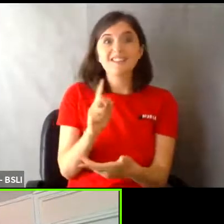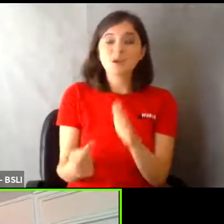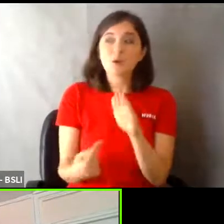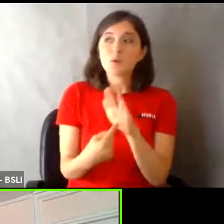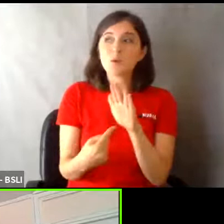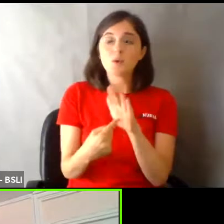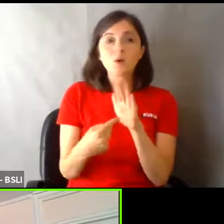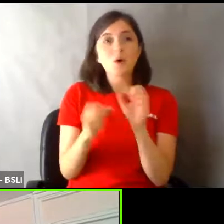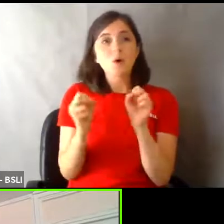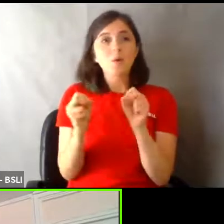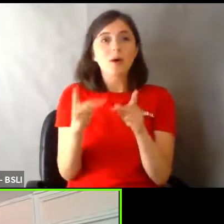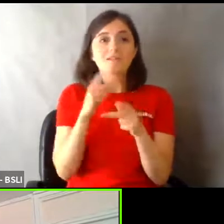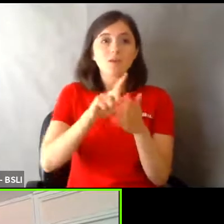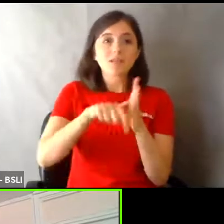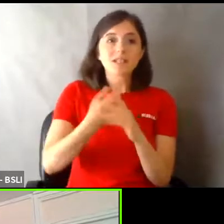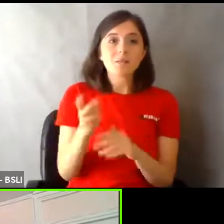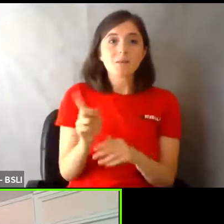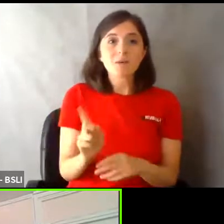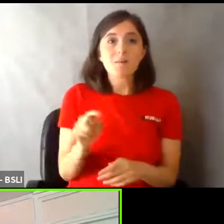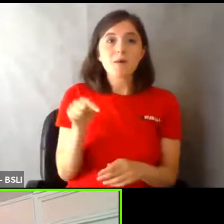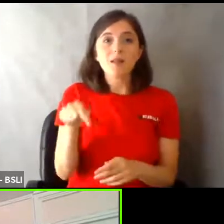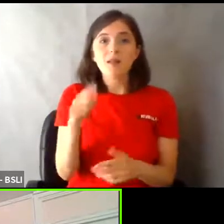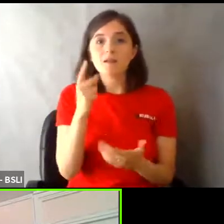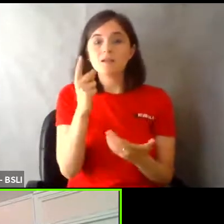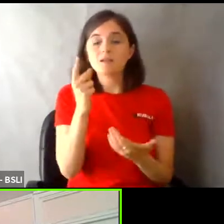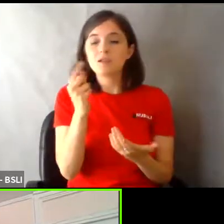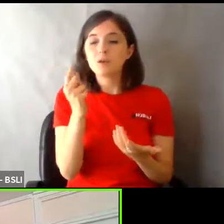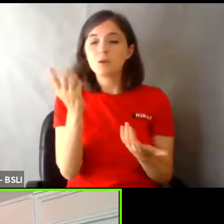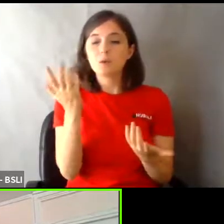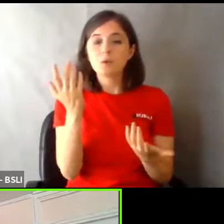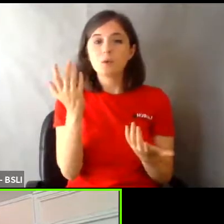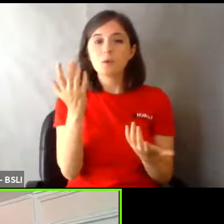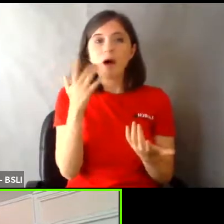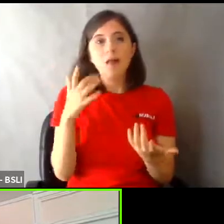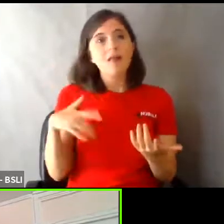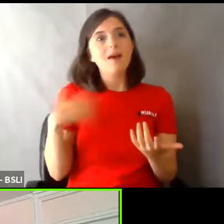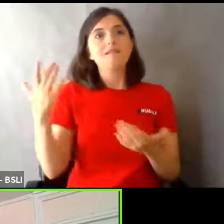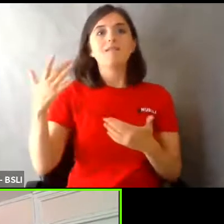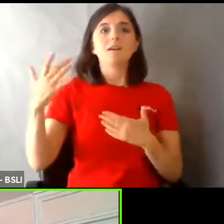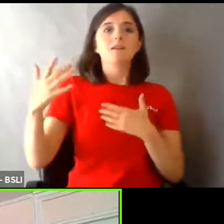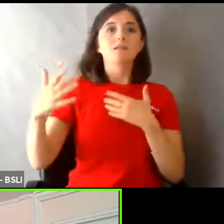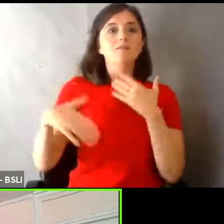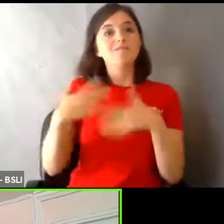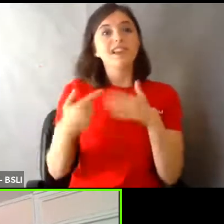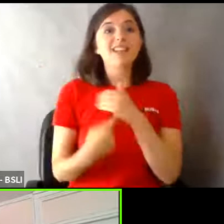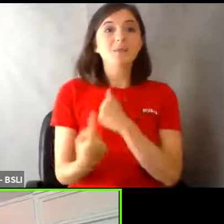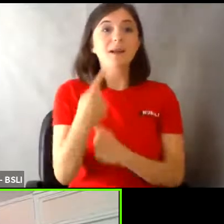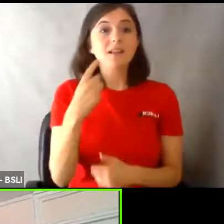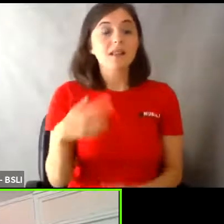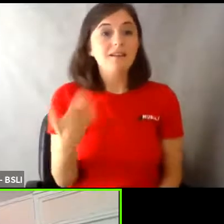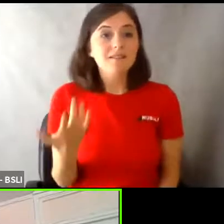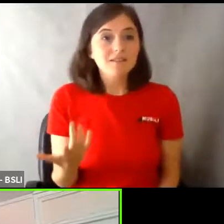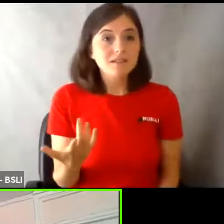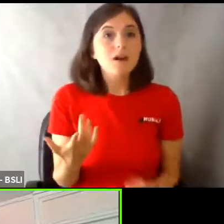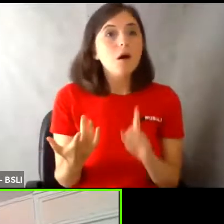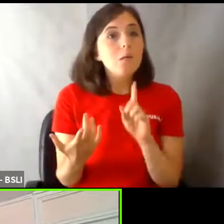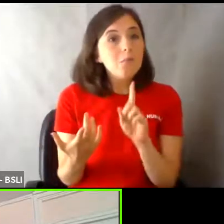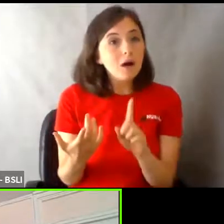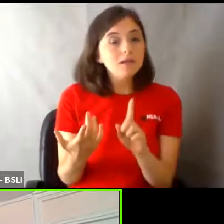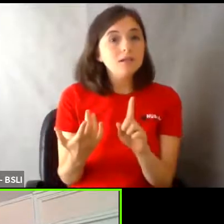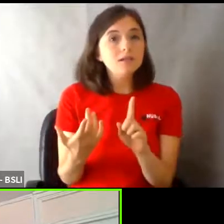for disabled people to be able to live out independent lives. But I do think